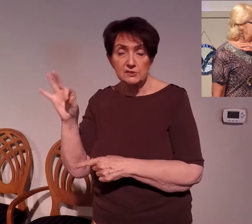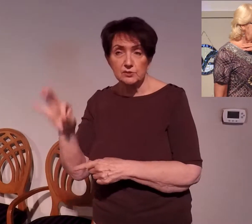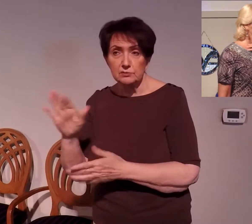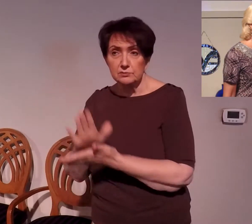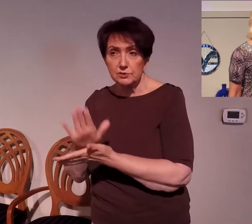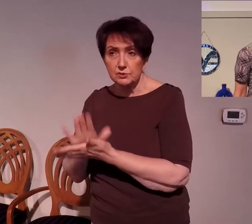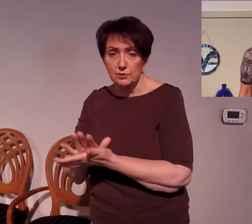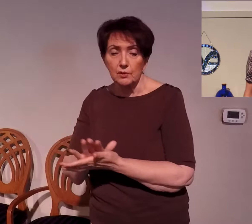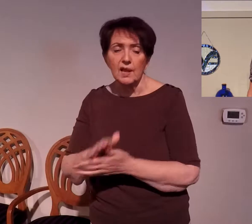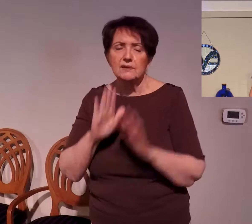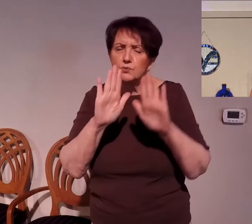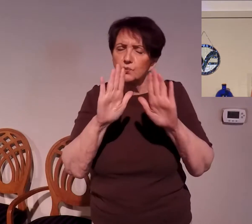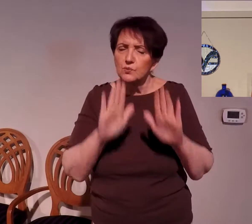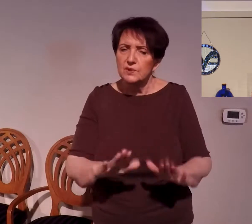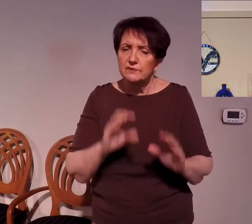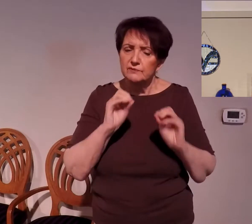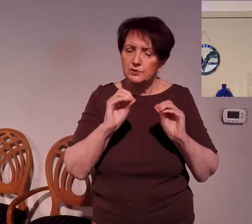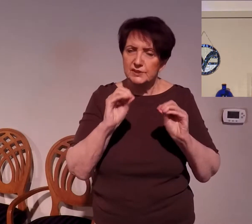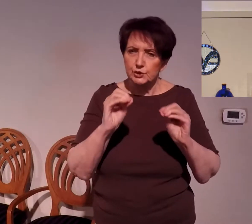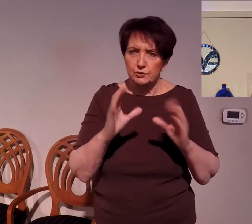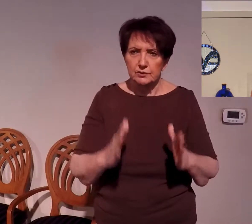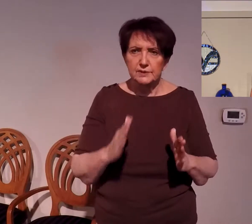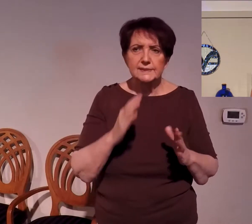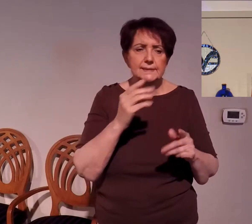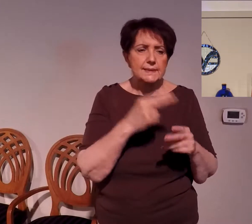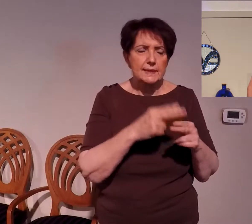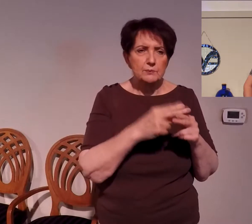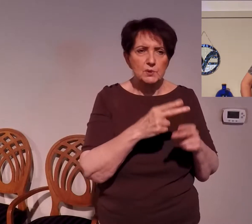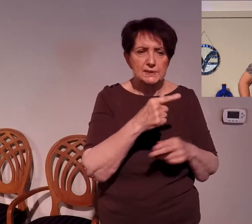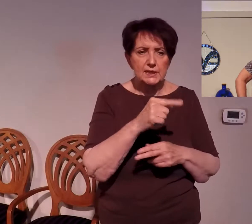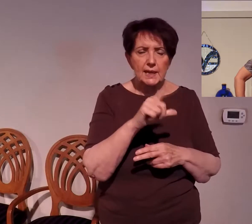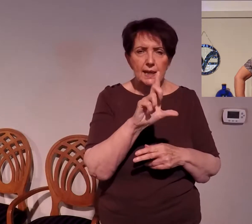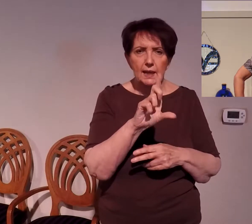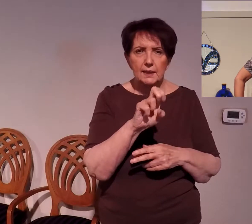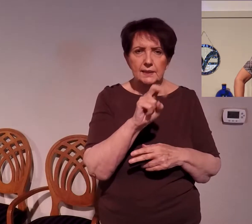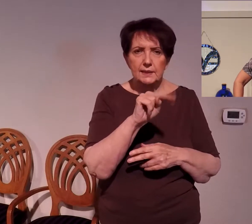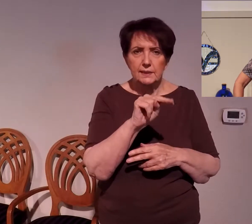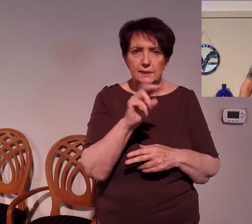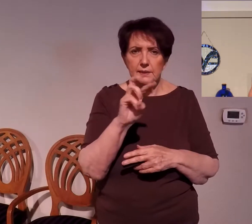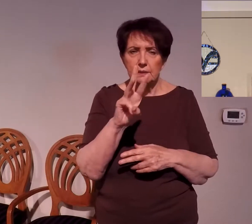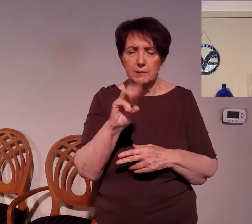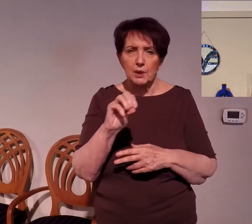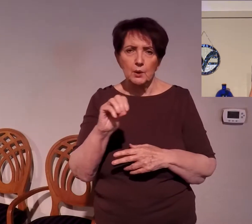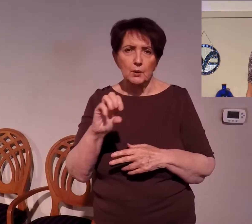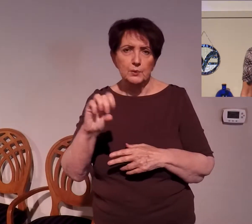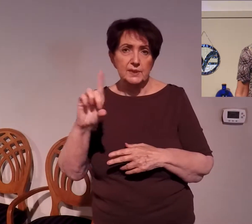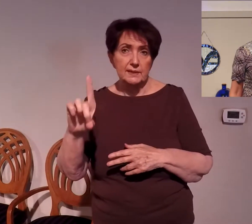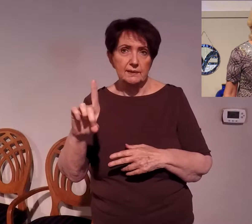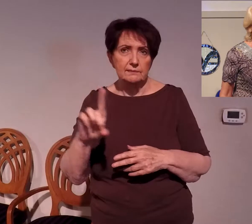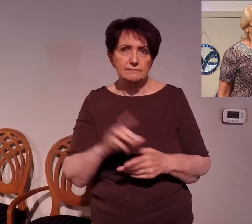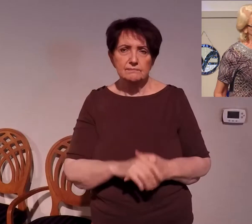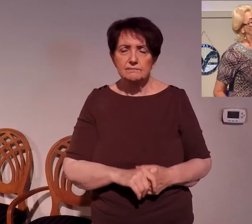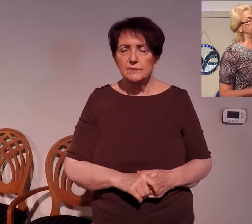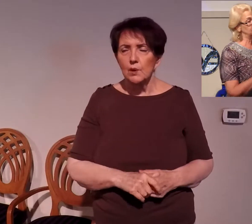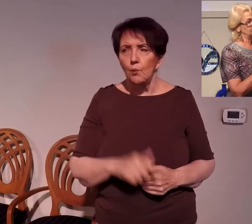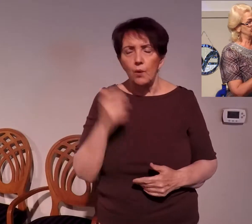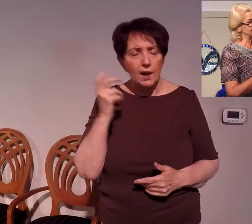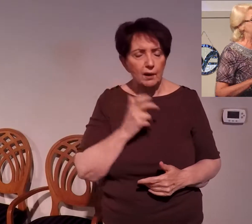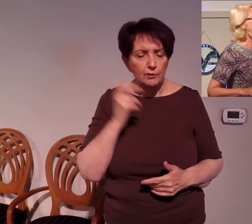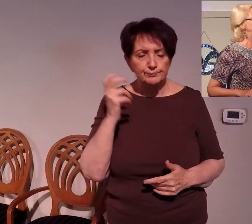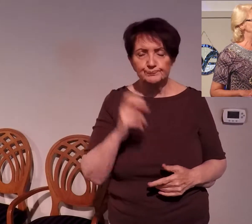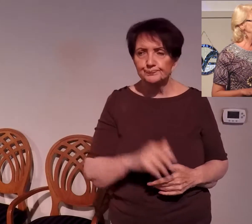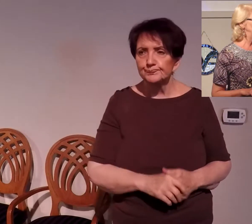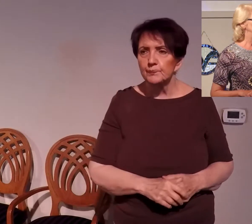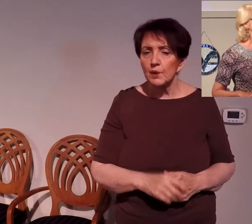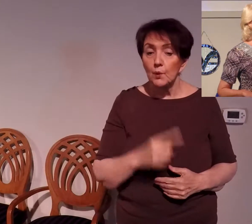ministerial teacher, Reverend Glenn Wood. And oh man, did the things that he made us do with the Science of Mind textbook. But one of the things